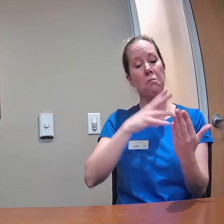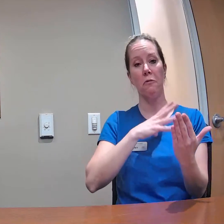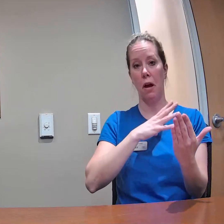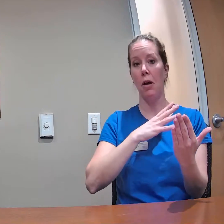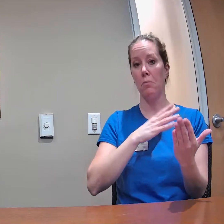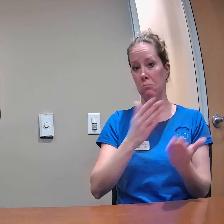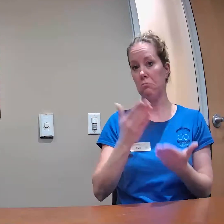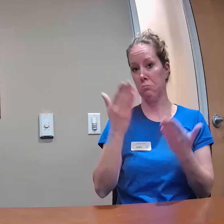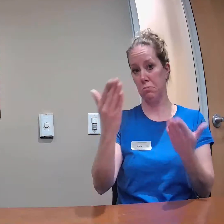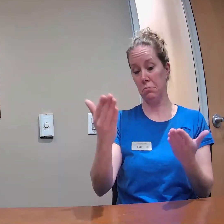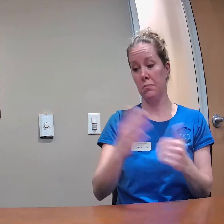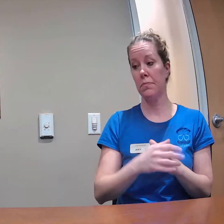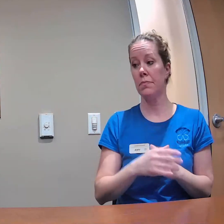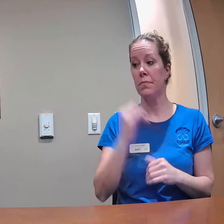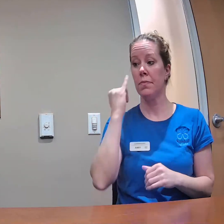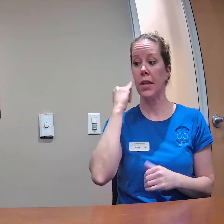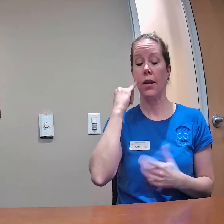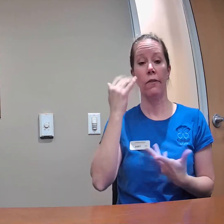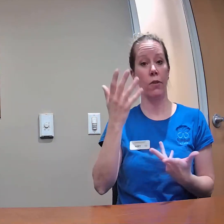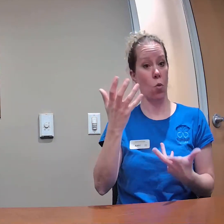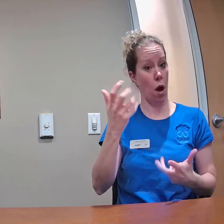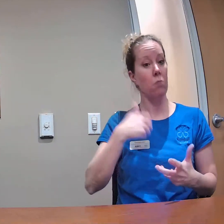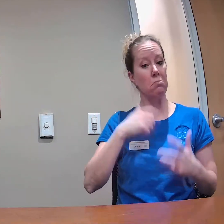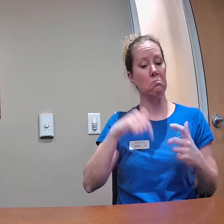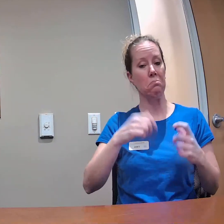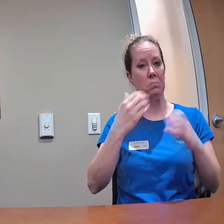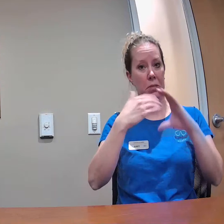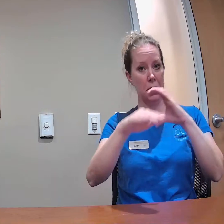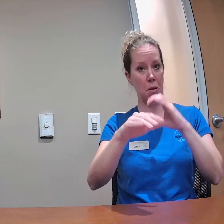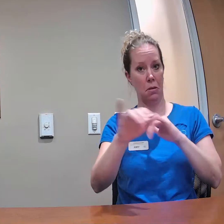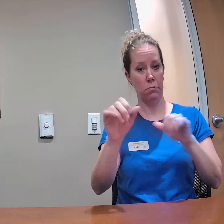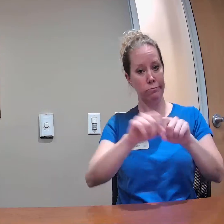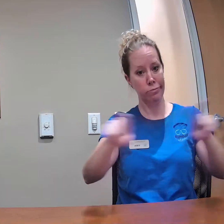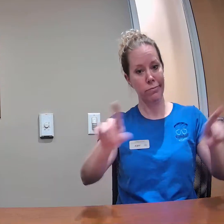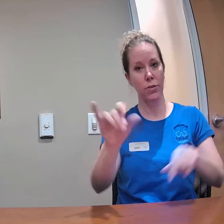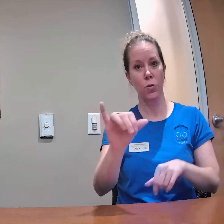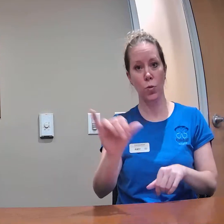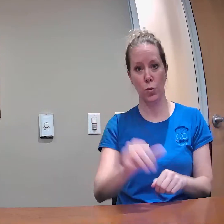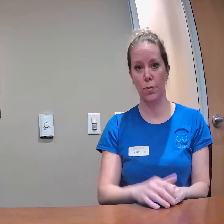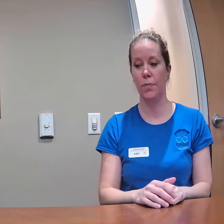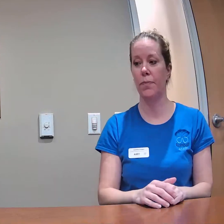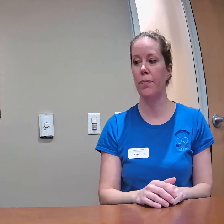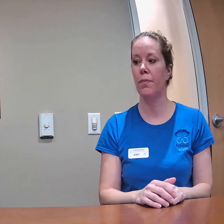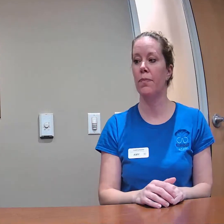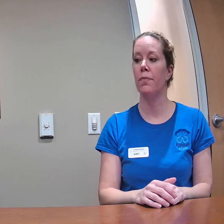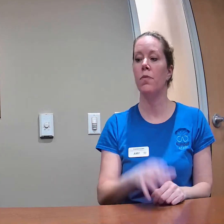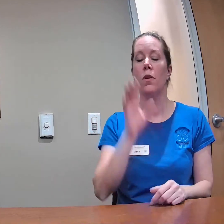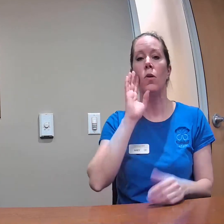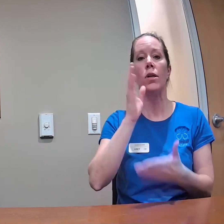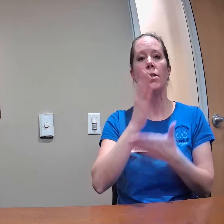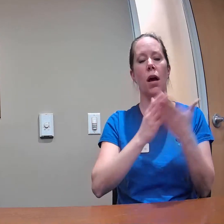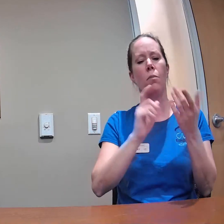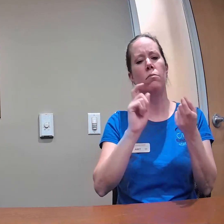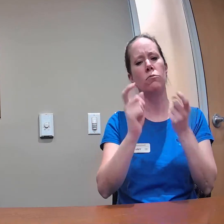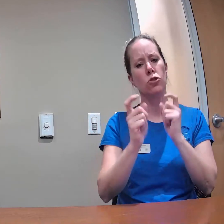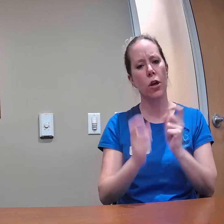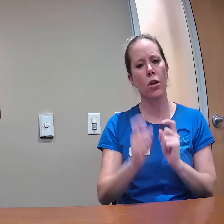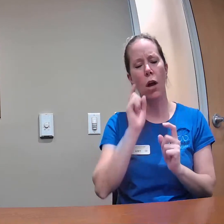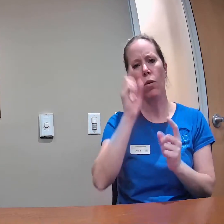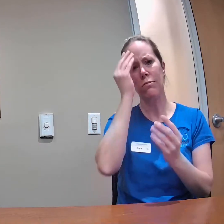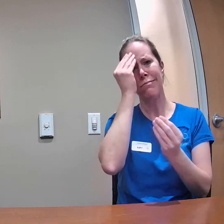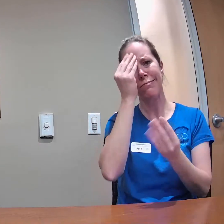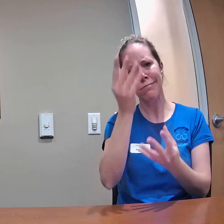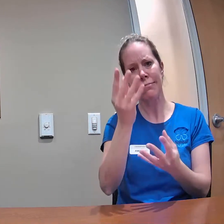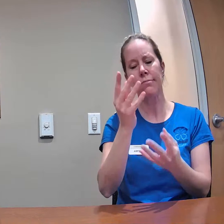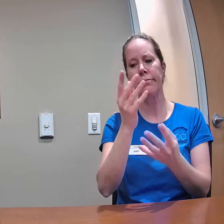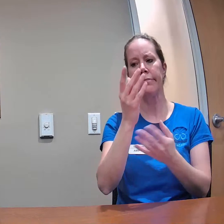want me to, I will certainly email them out. So let's just review the changes. I'm just going to review the changes